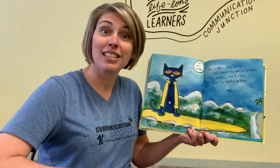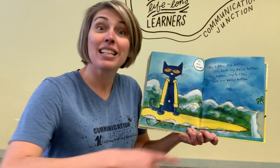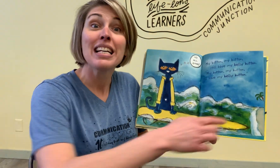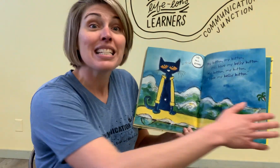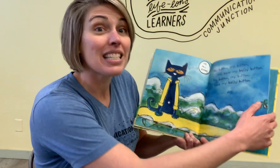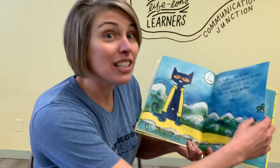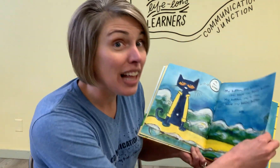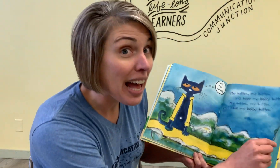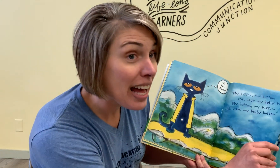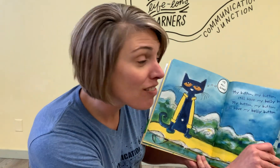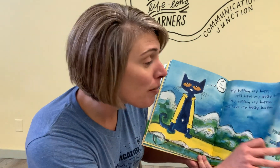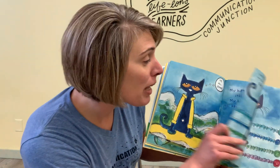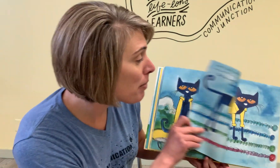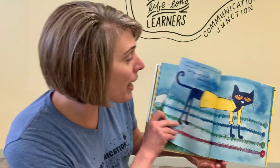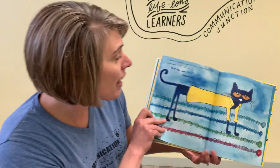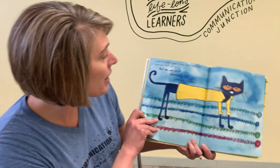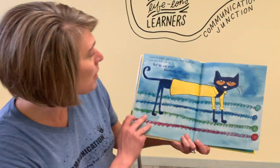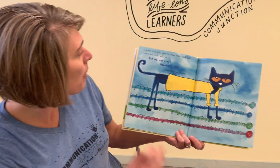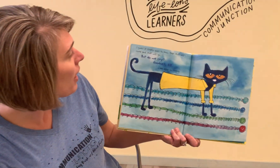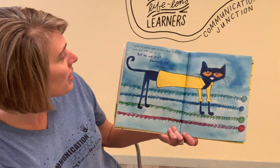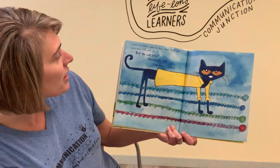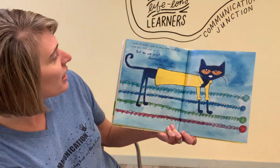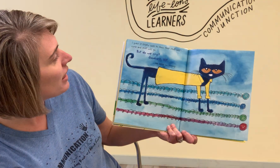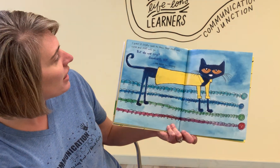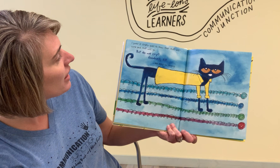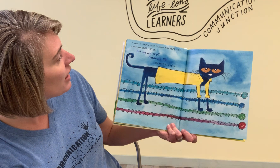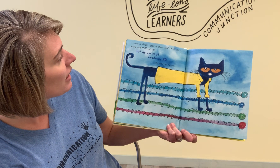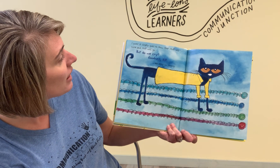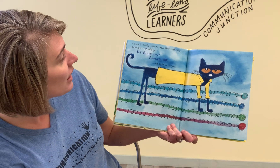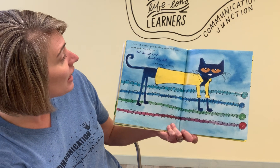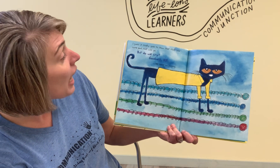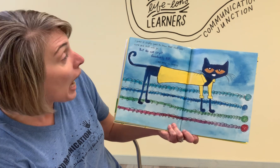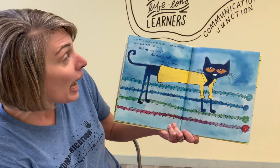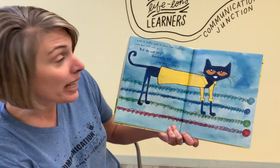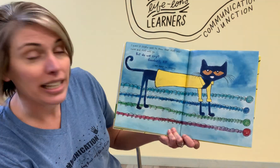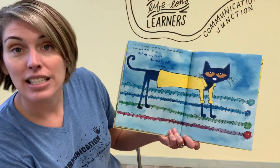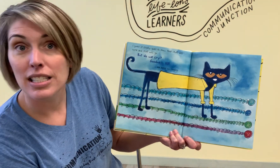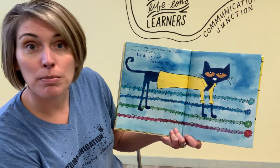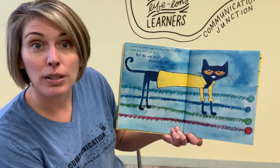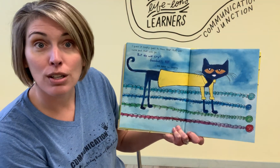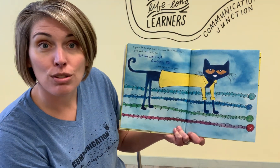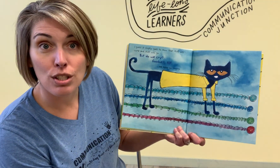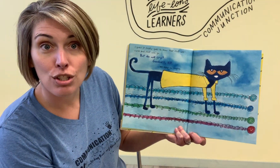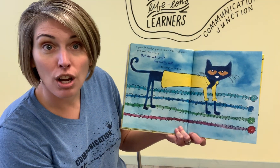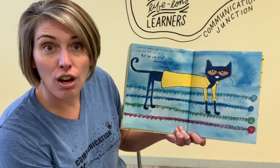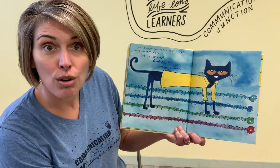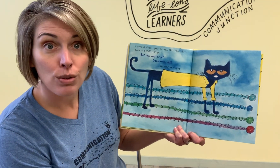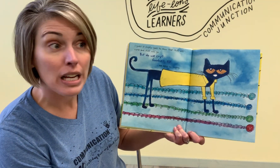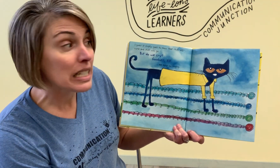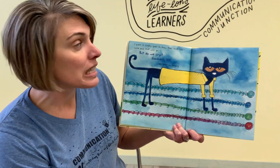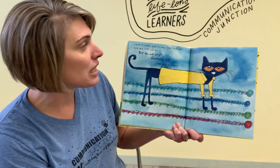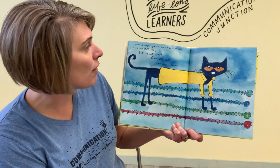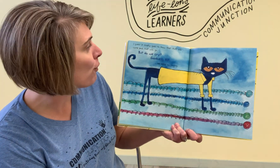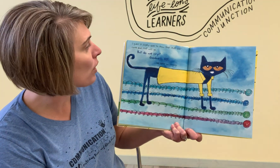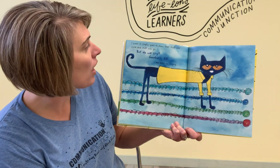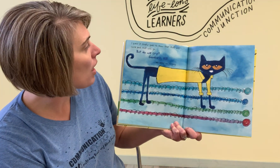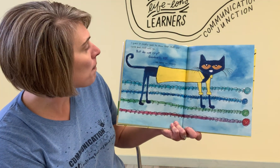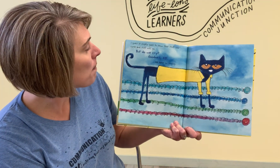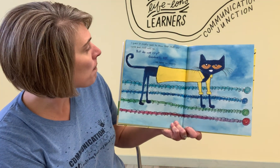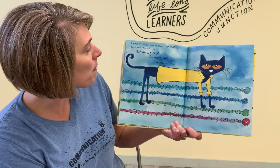button, still have my belly button. I guess it simply goes to show, stuff will come